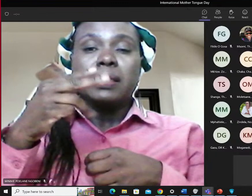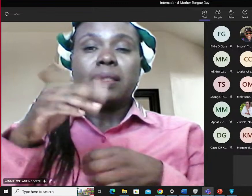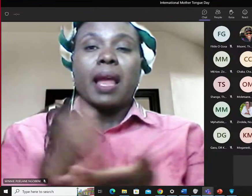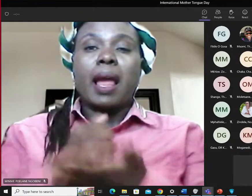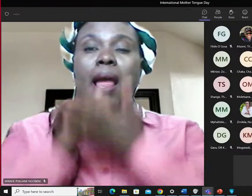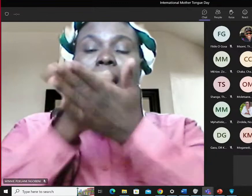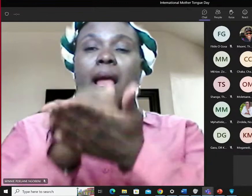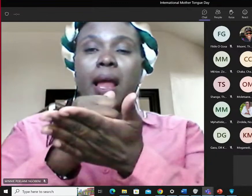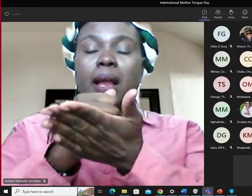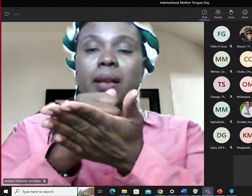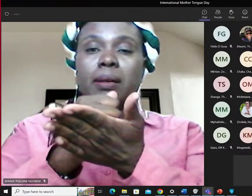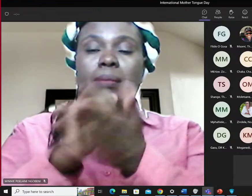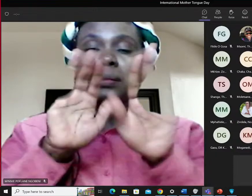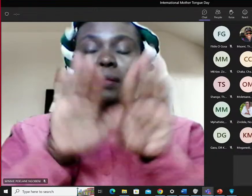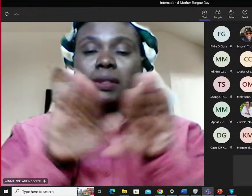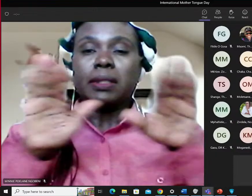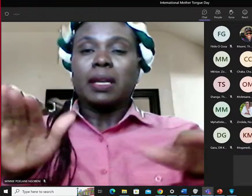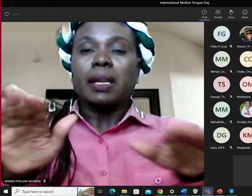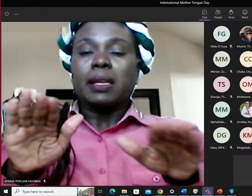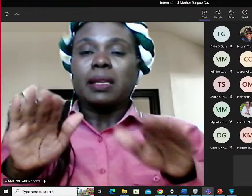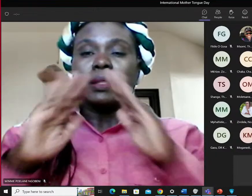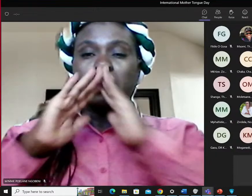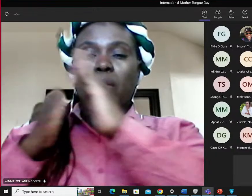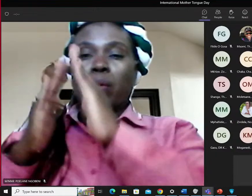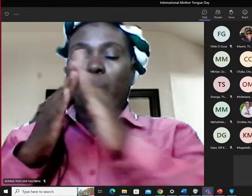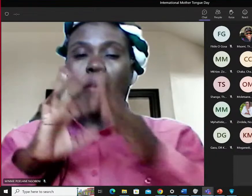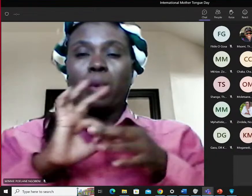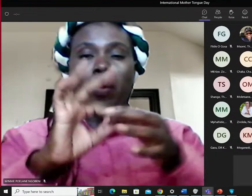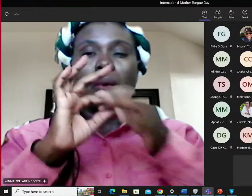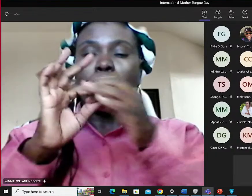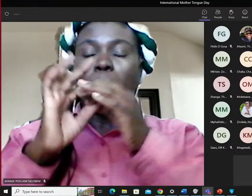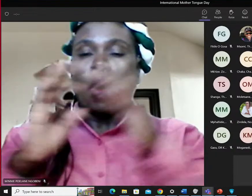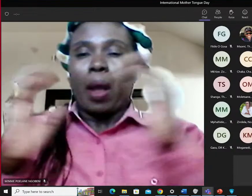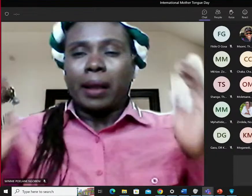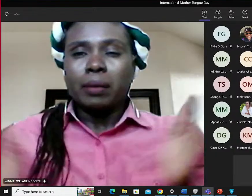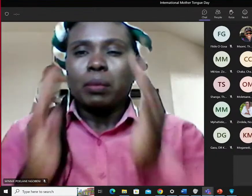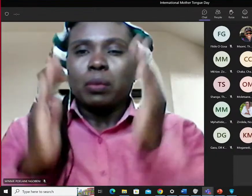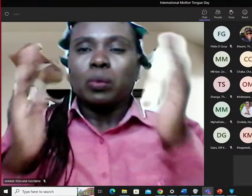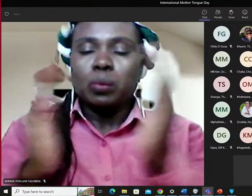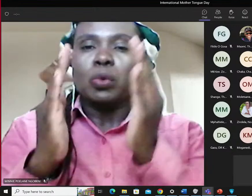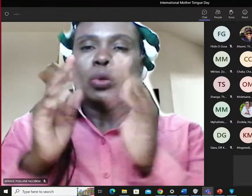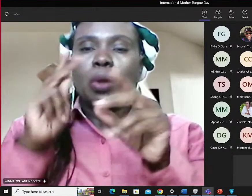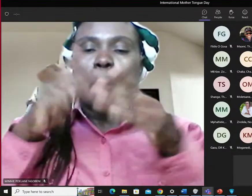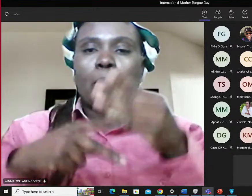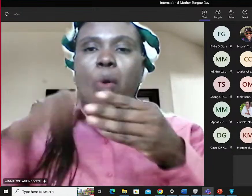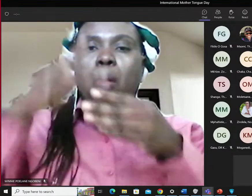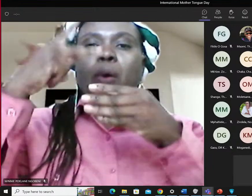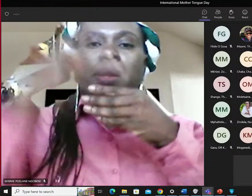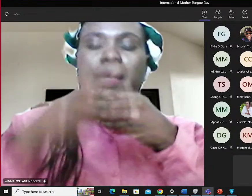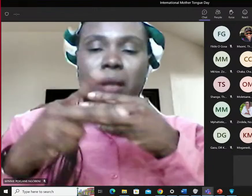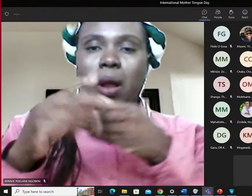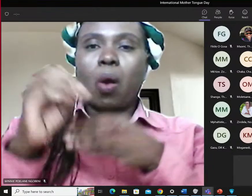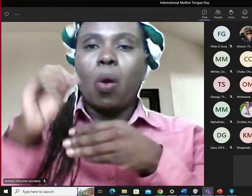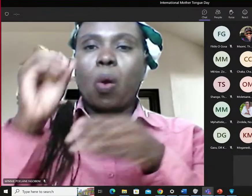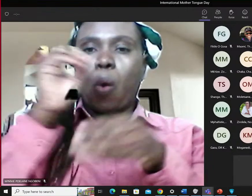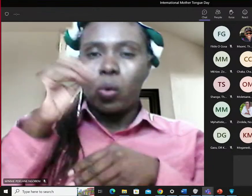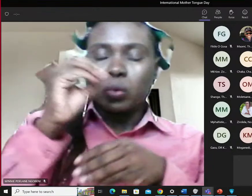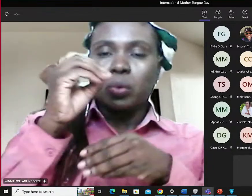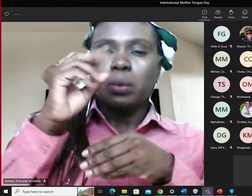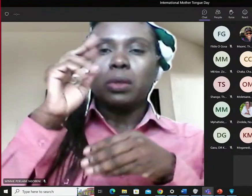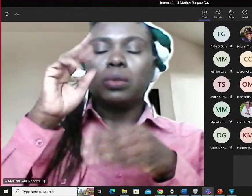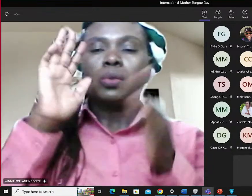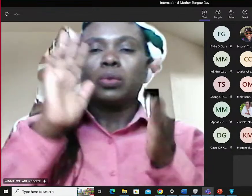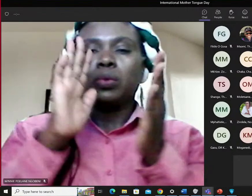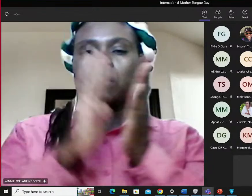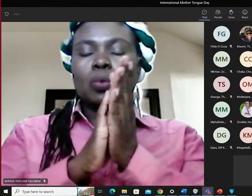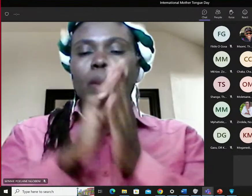Engagement, Recognition of Prior Learning, and Mentorship Program. In October 2018, she was seconded